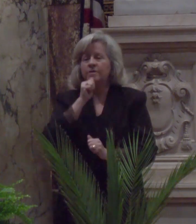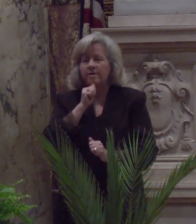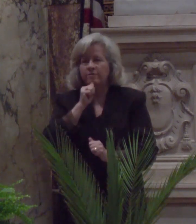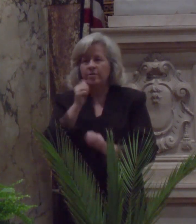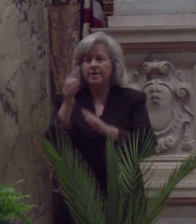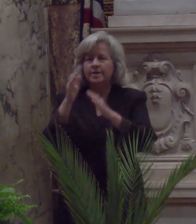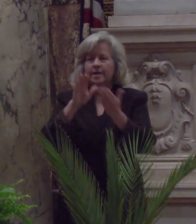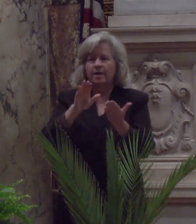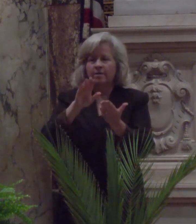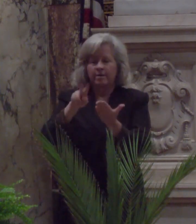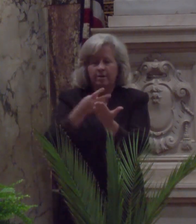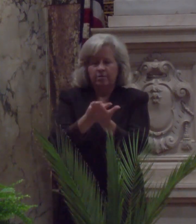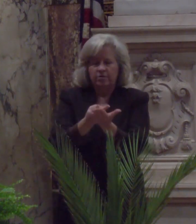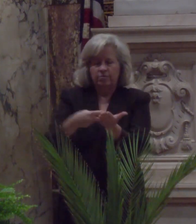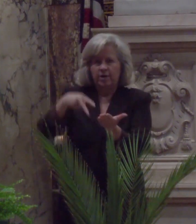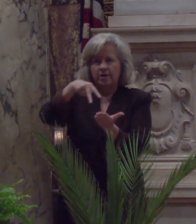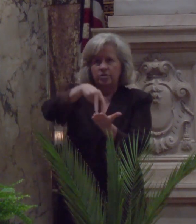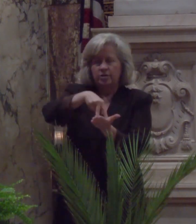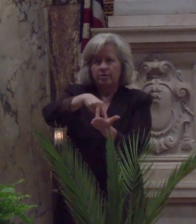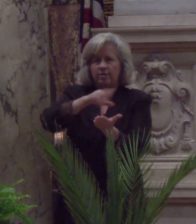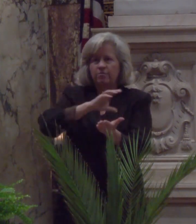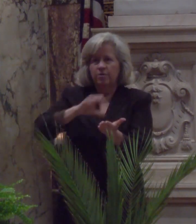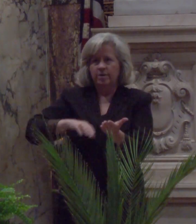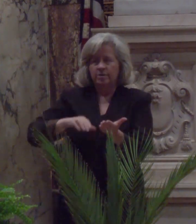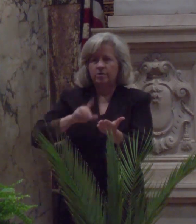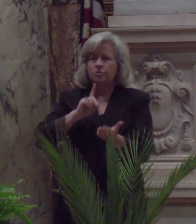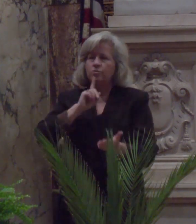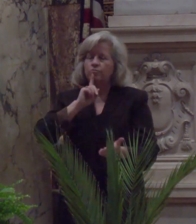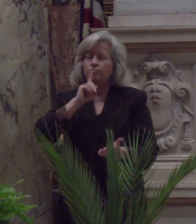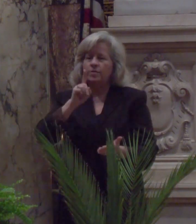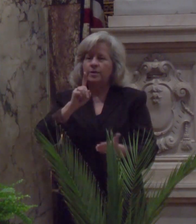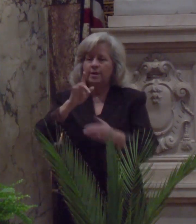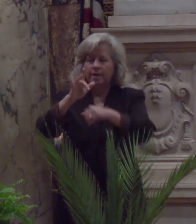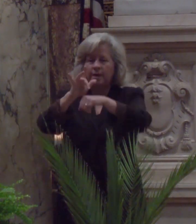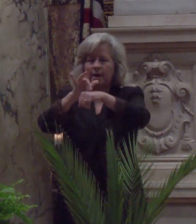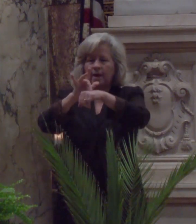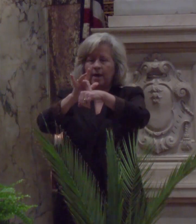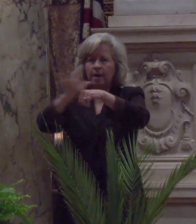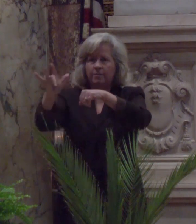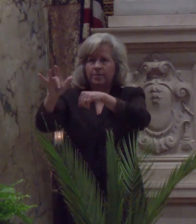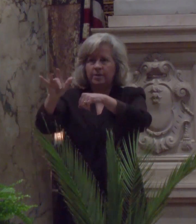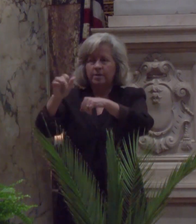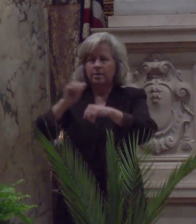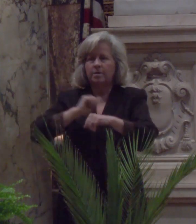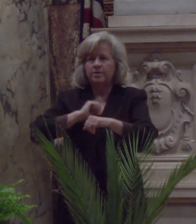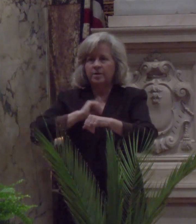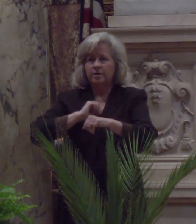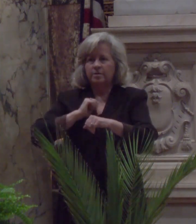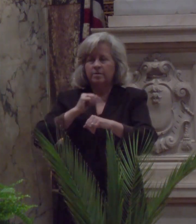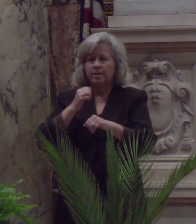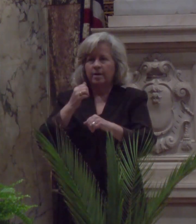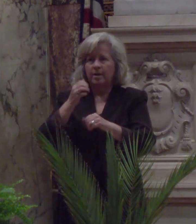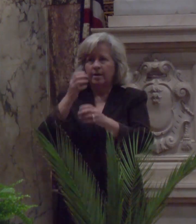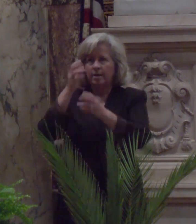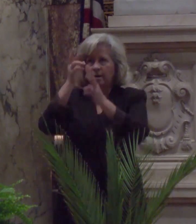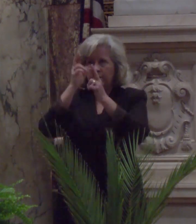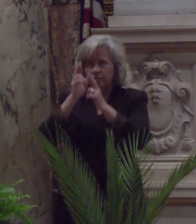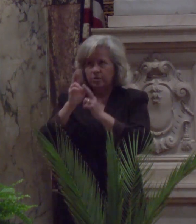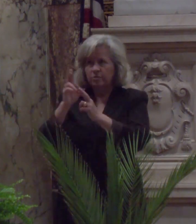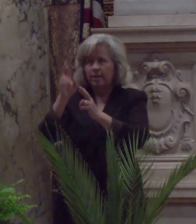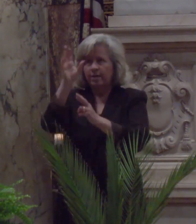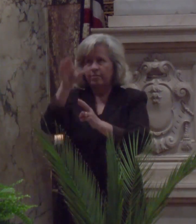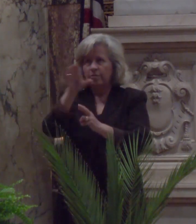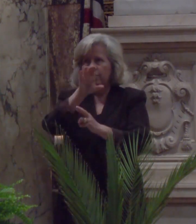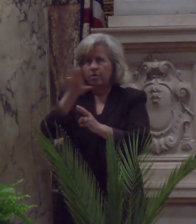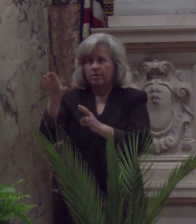and Savior, Jesus Christ. To truly empty ourselves and embrace the cross, to strengthen